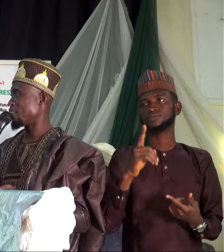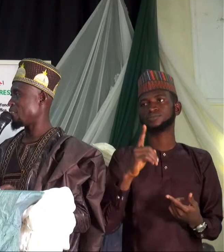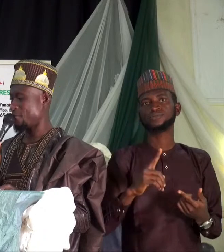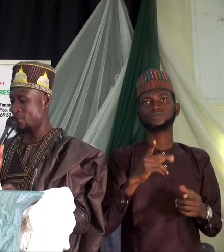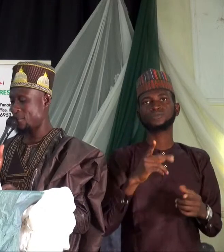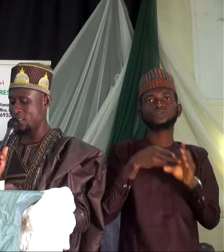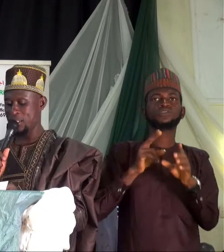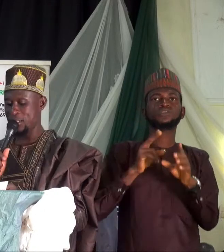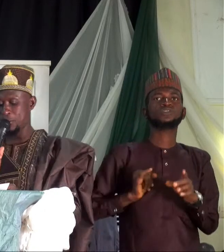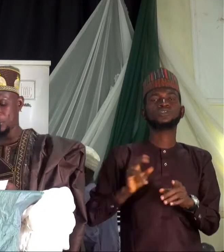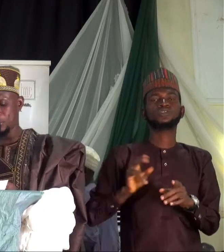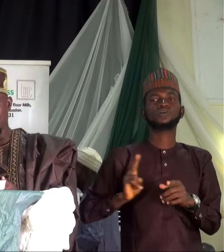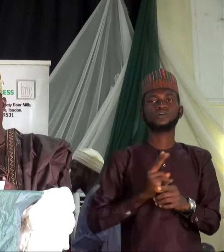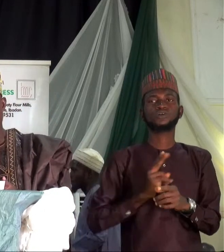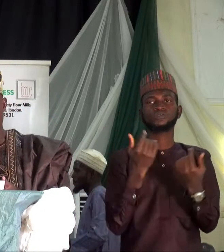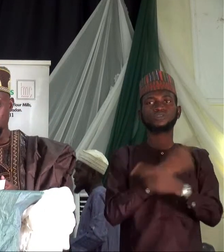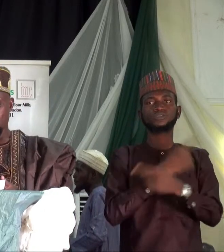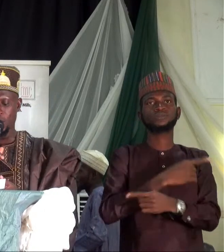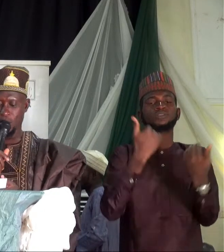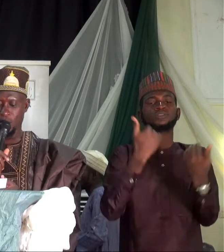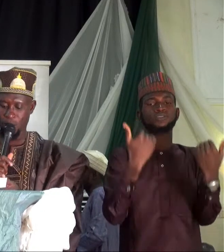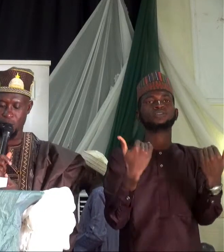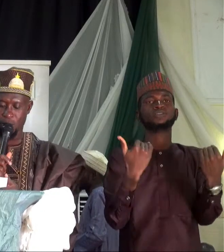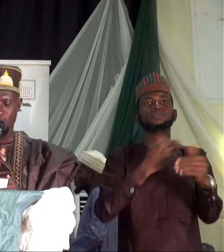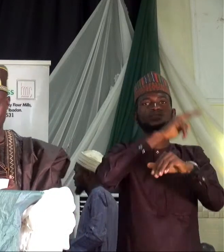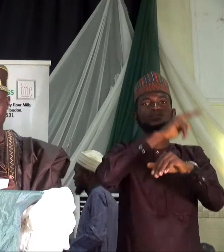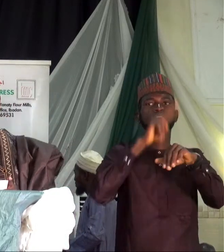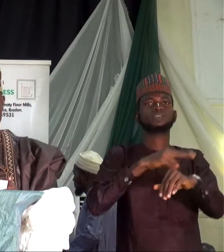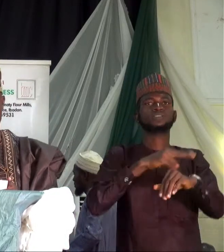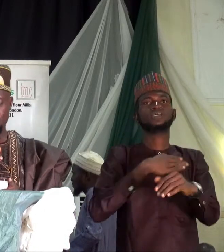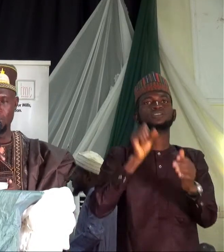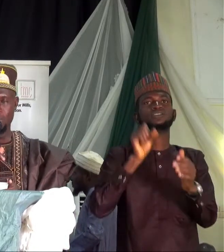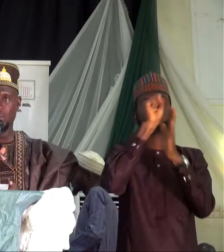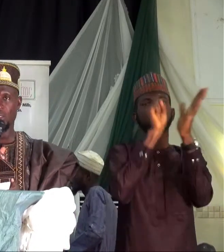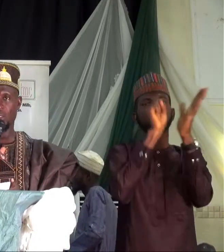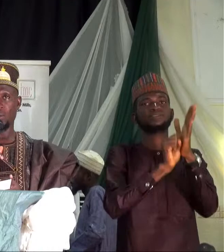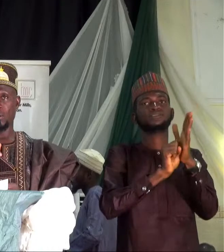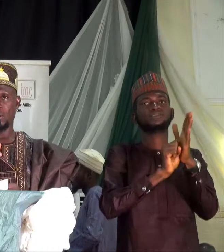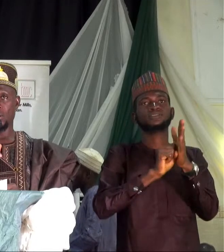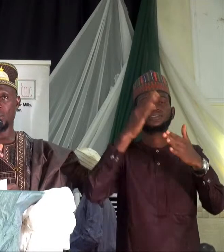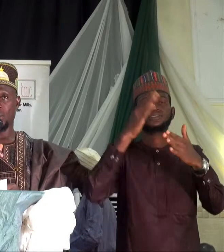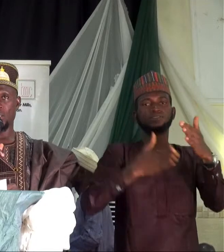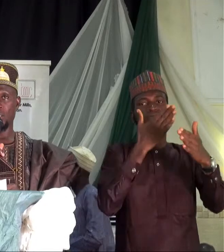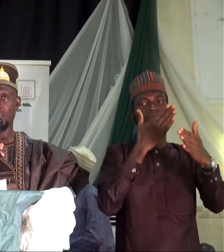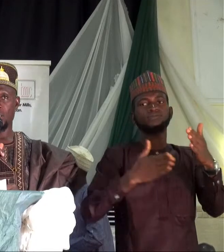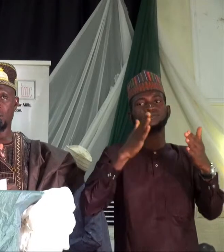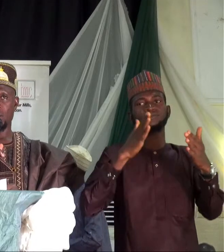sir. Now, national and state anthems.